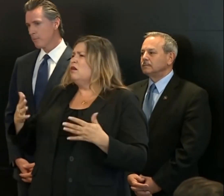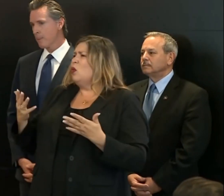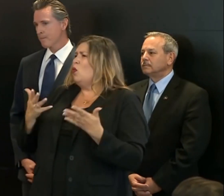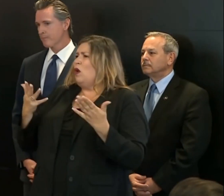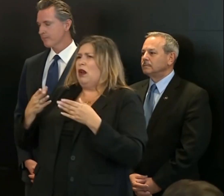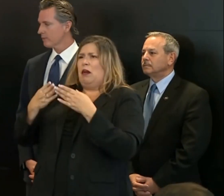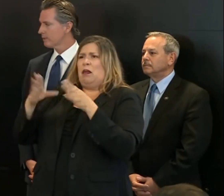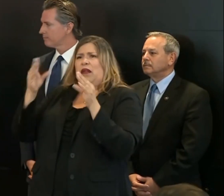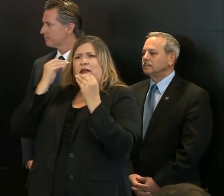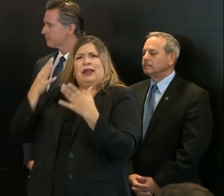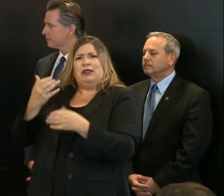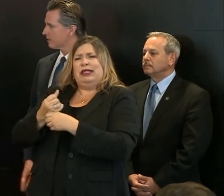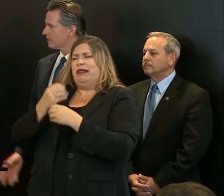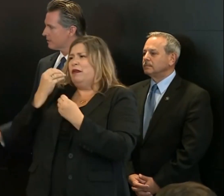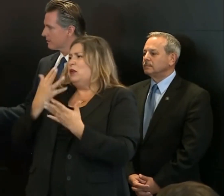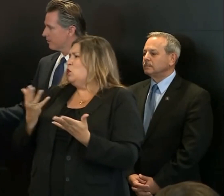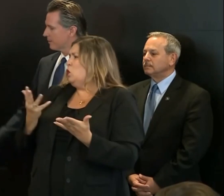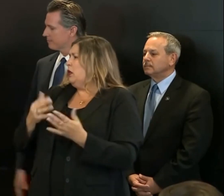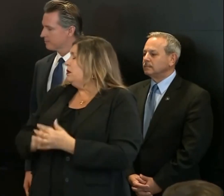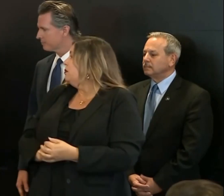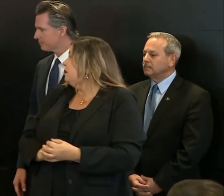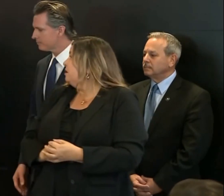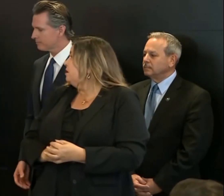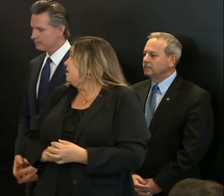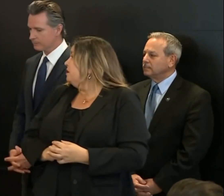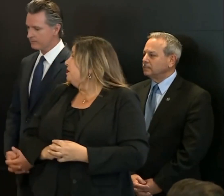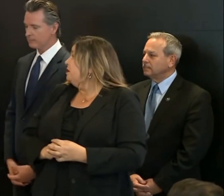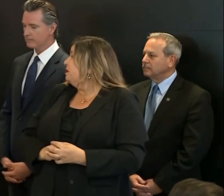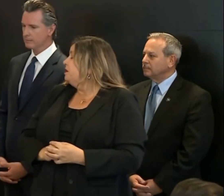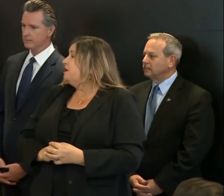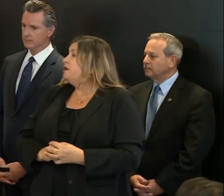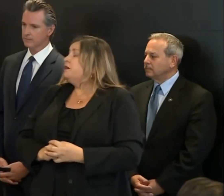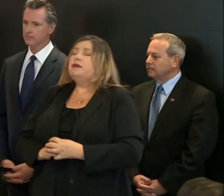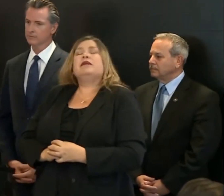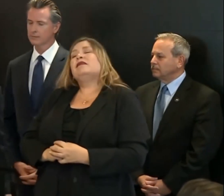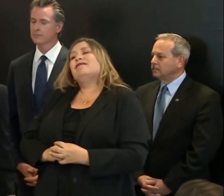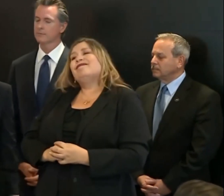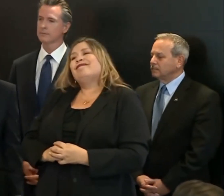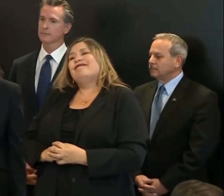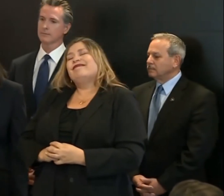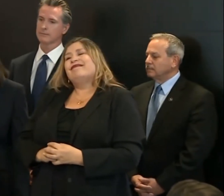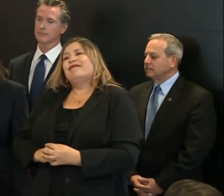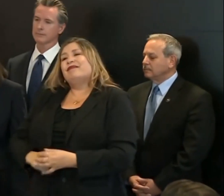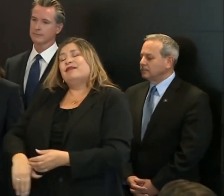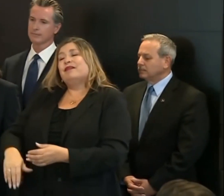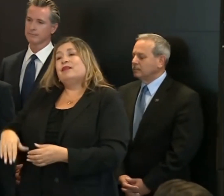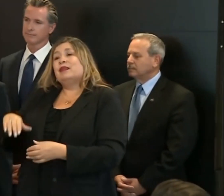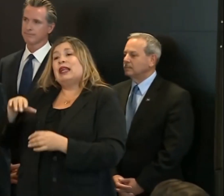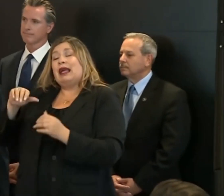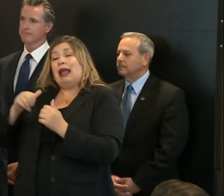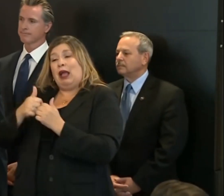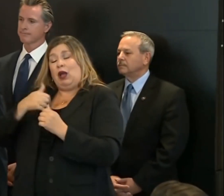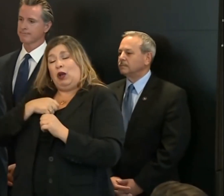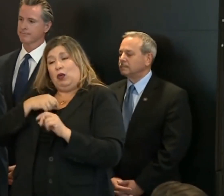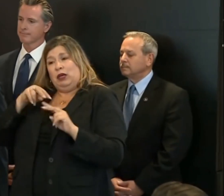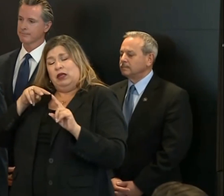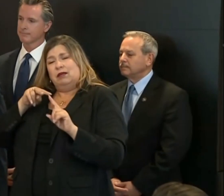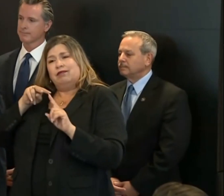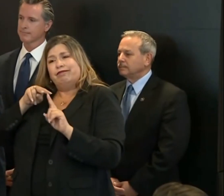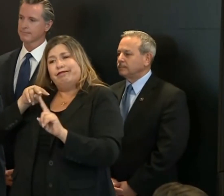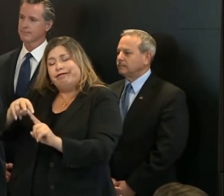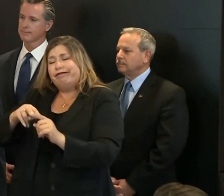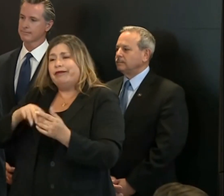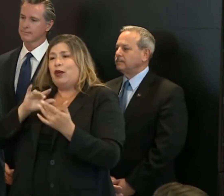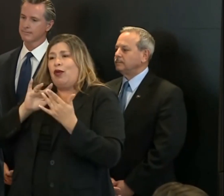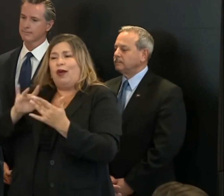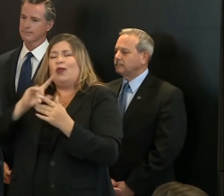general public getting out of this? Dr. Andrews? Sure. So the contact tracing itself and the way we communicate depends upon